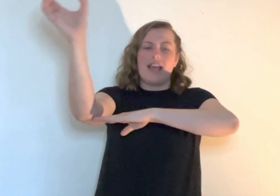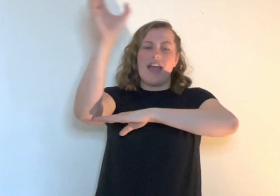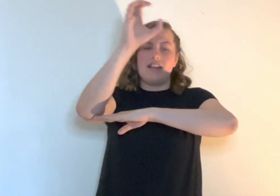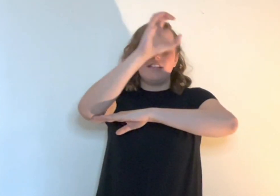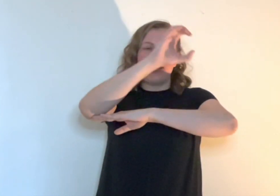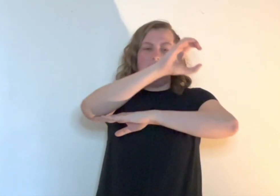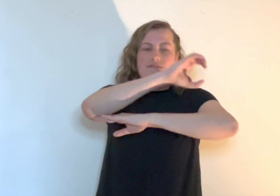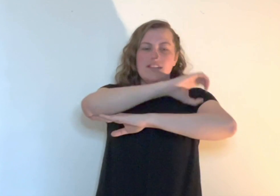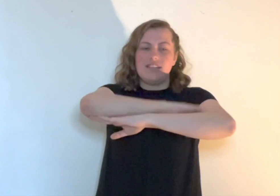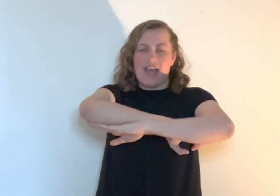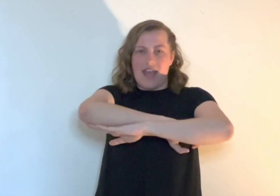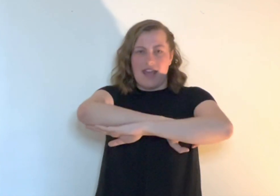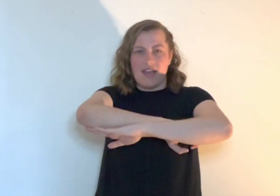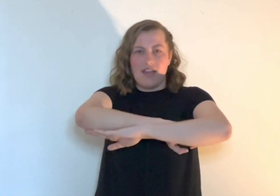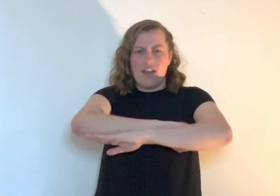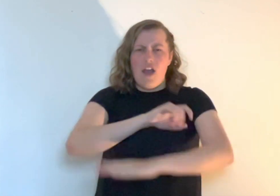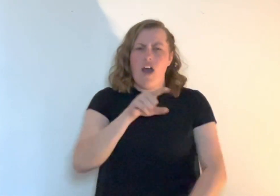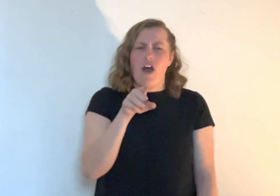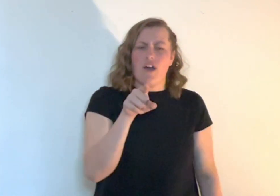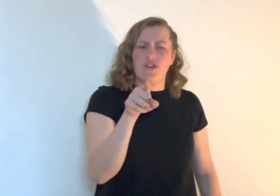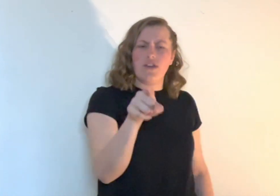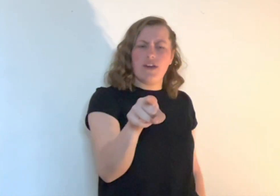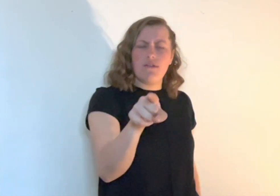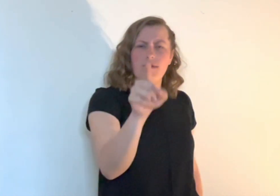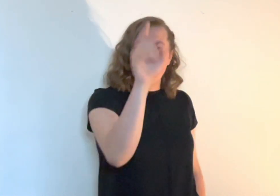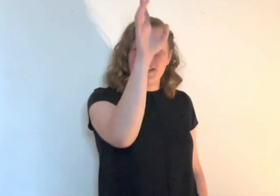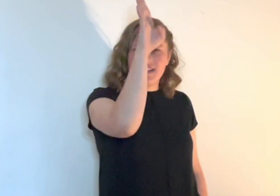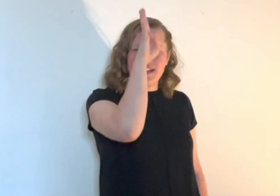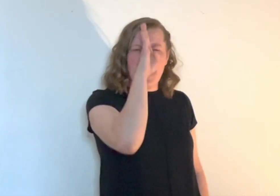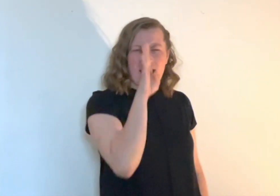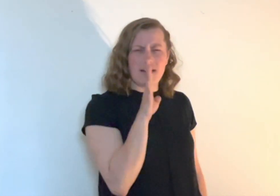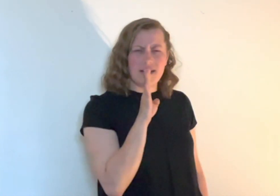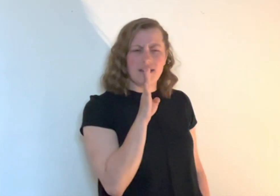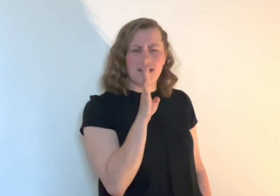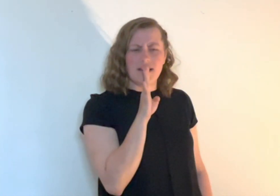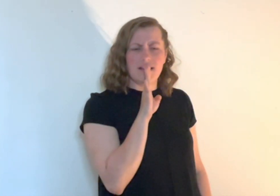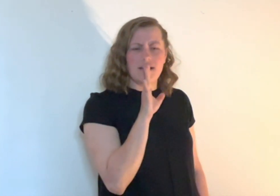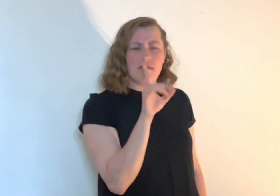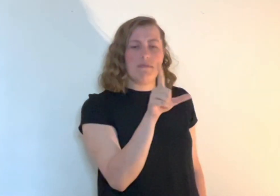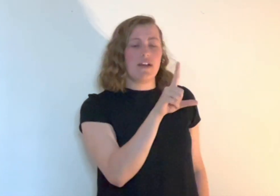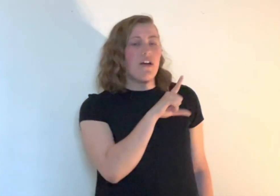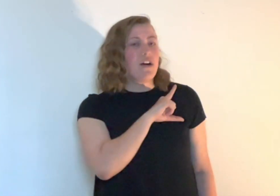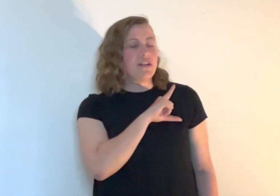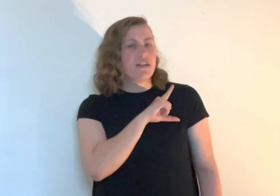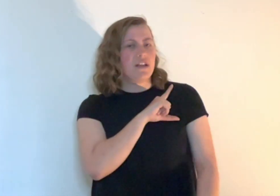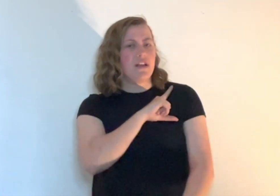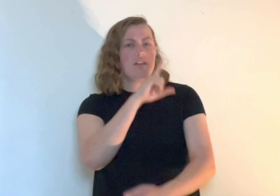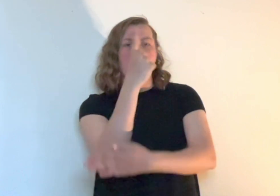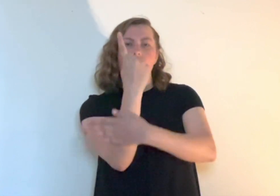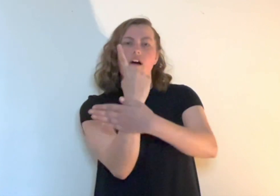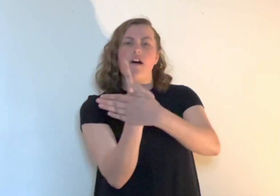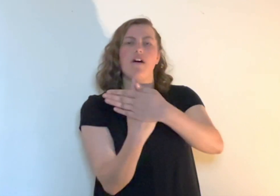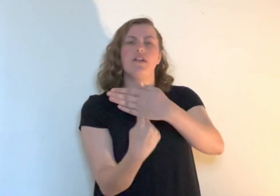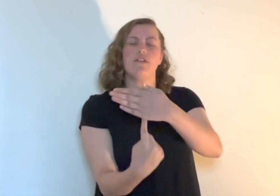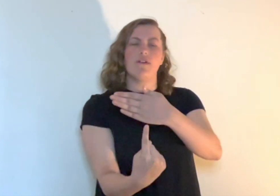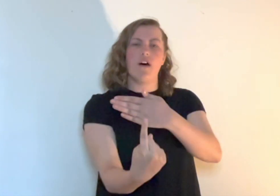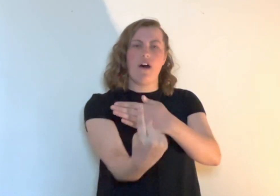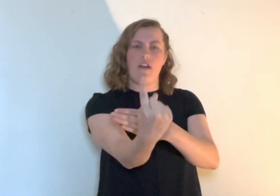end of the day Are you sad? Because you're on your own